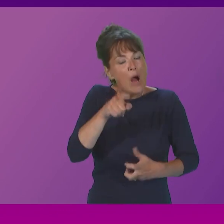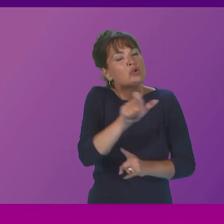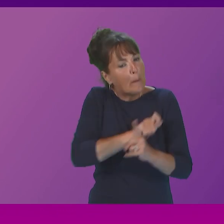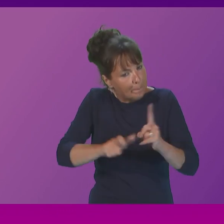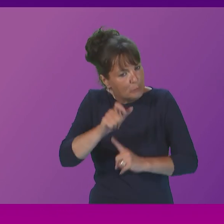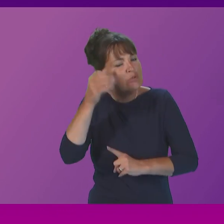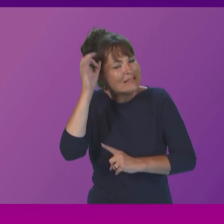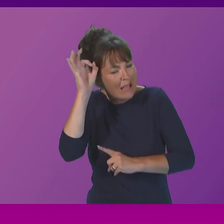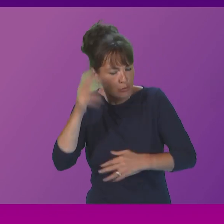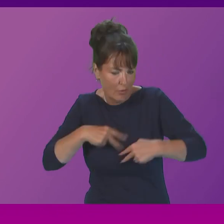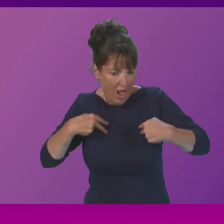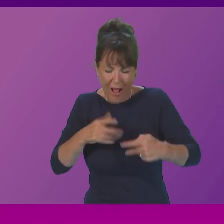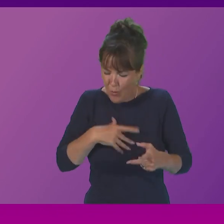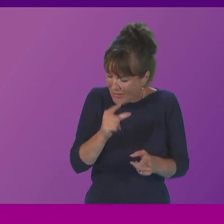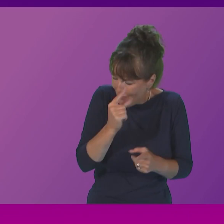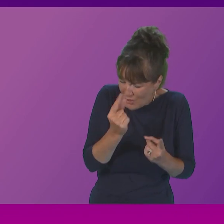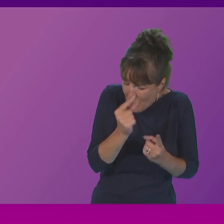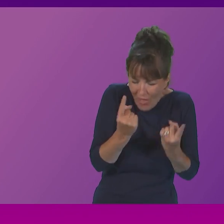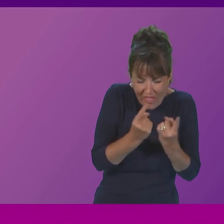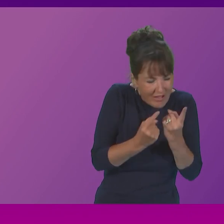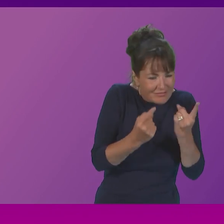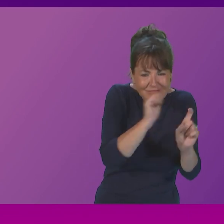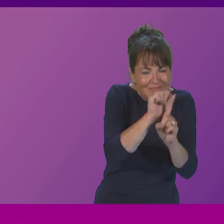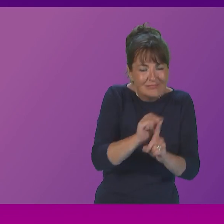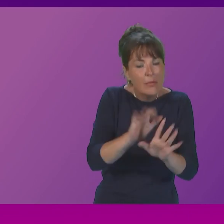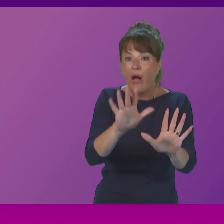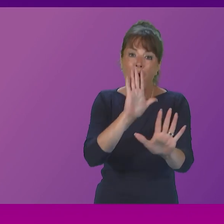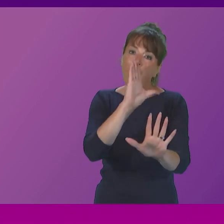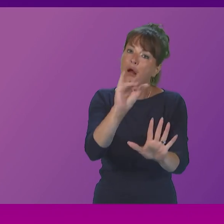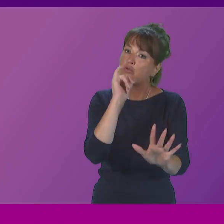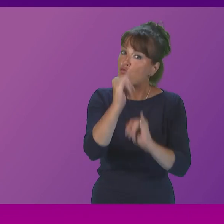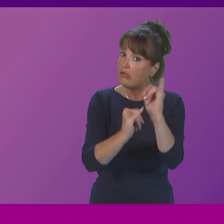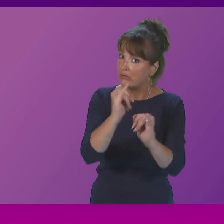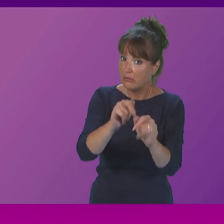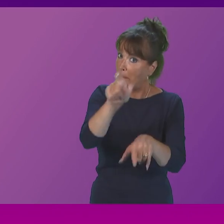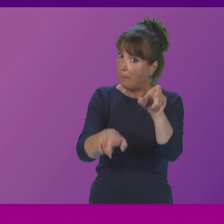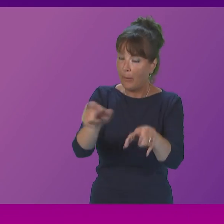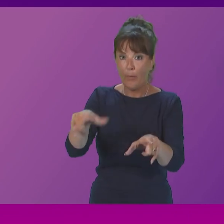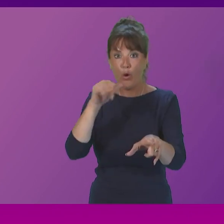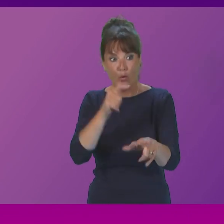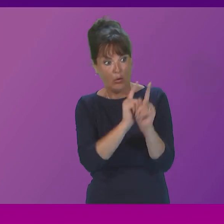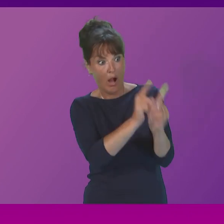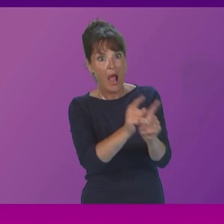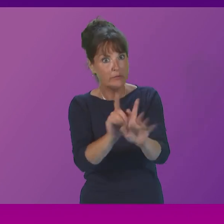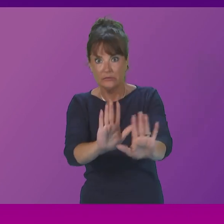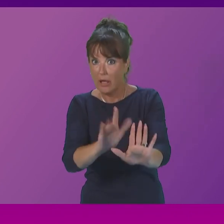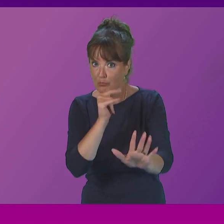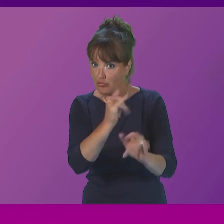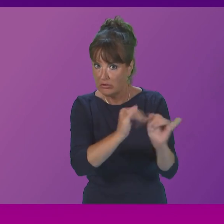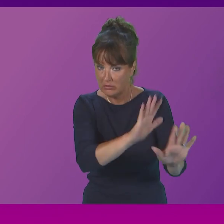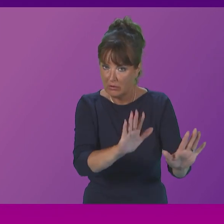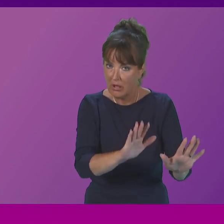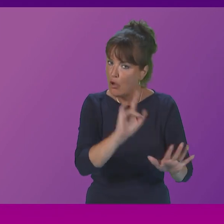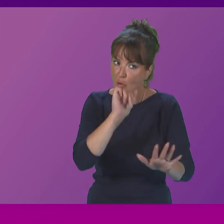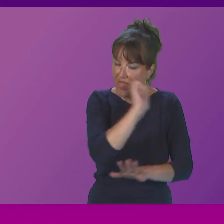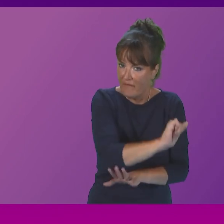wanted to get some small things done in my community. And this is not a criticism of the individuals who were elected in the ward that I now represent. It was